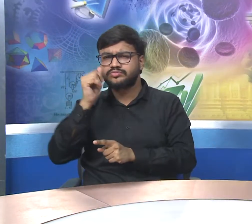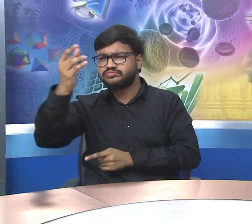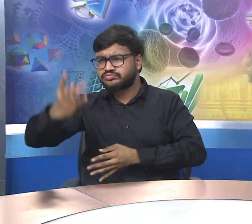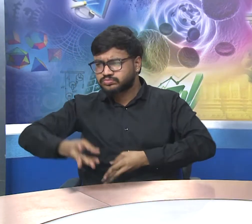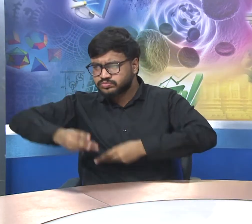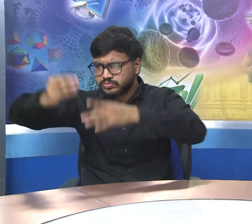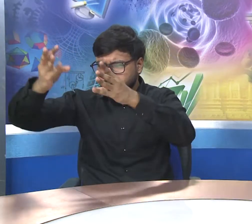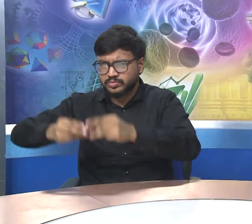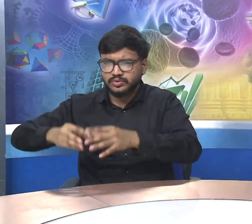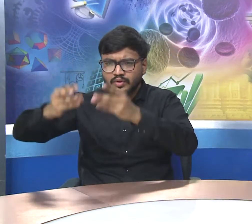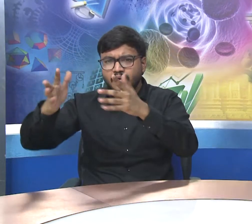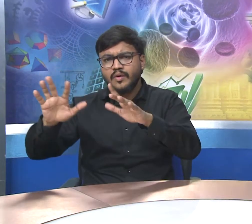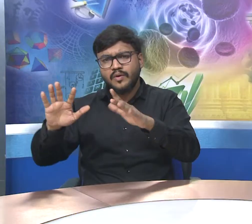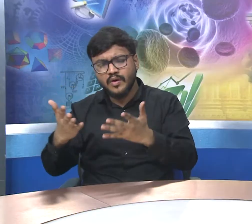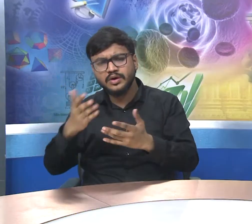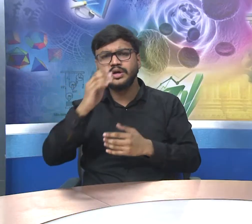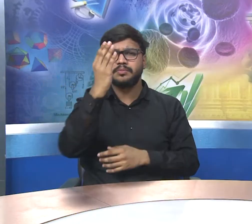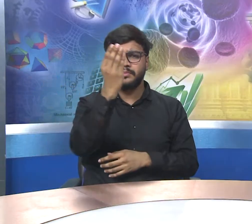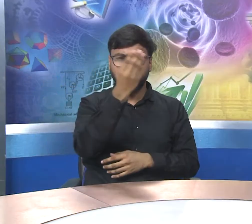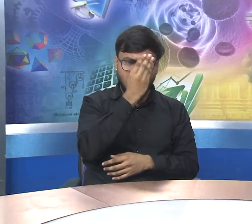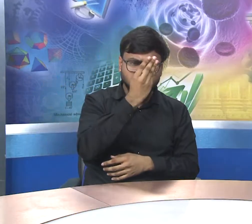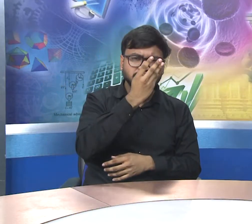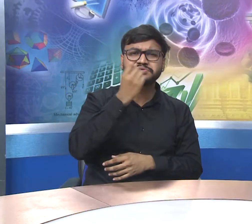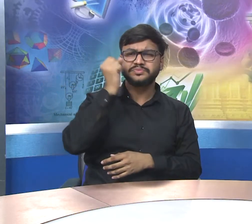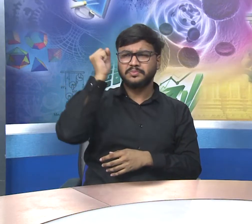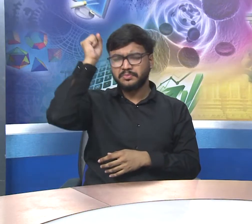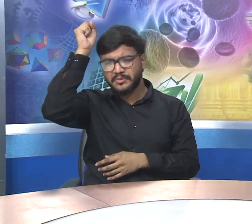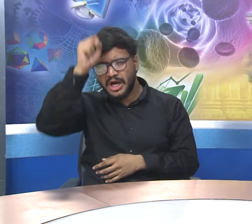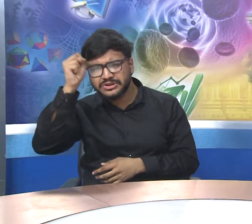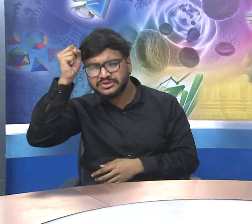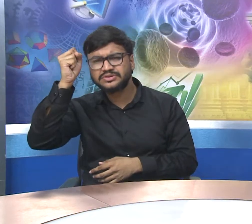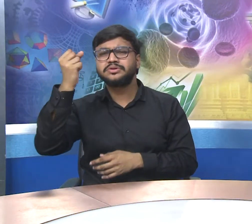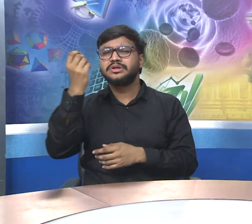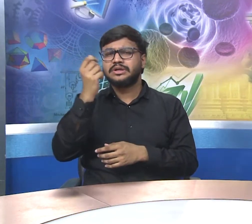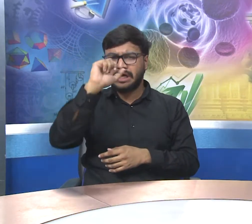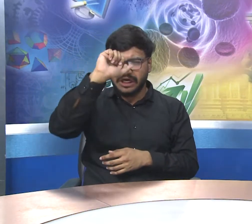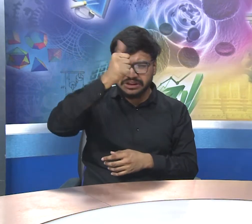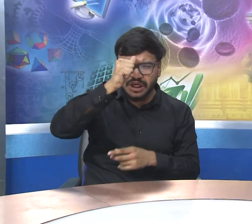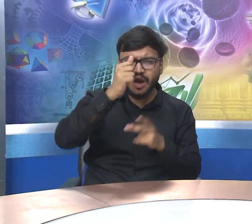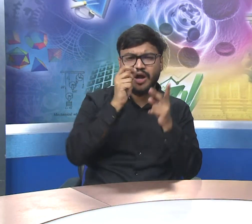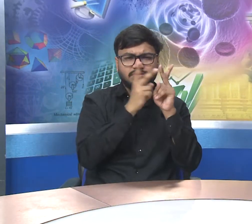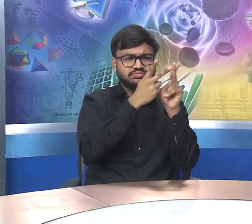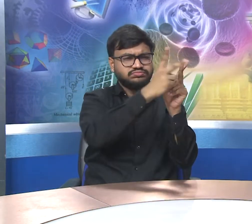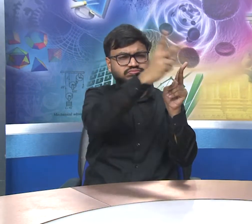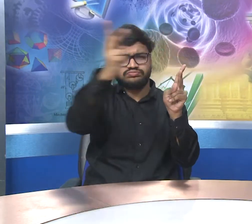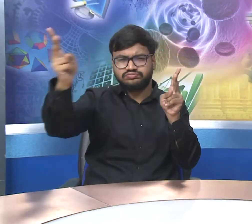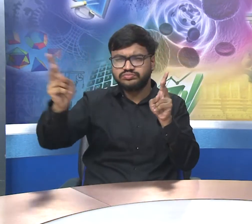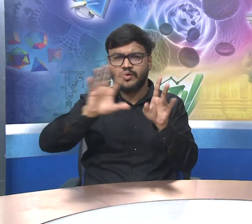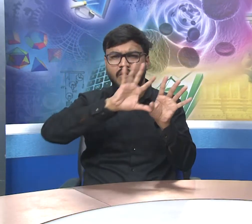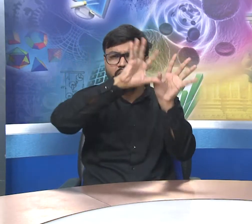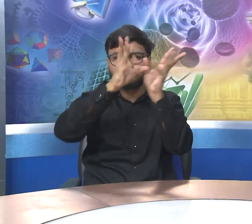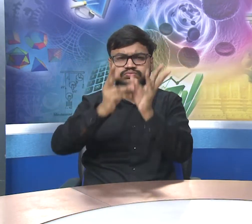example, men and women, Sikh, Isai, and